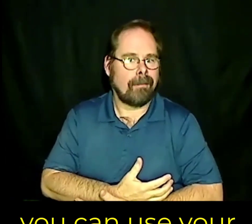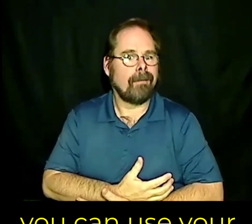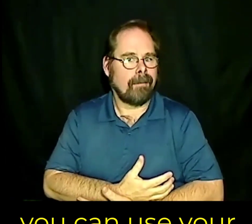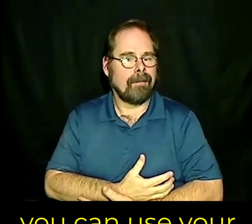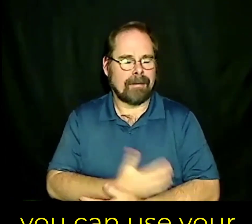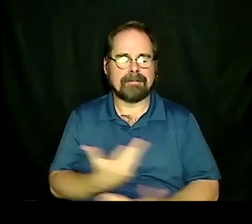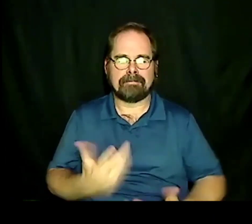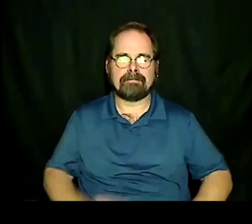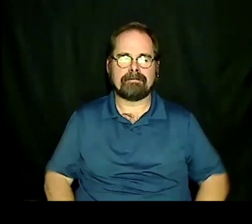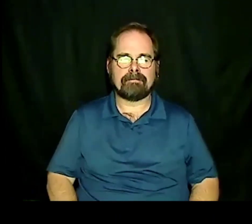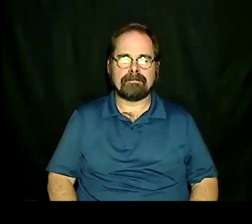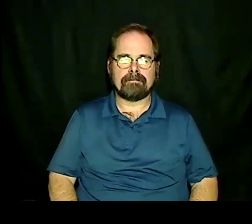to communicate this.